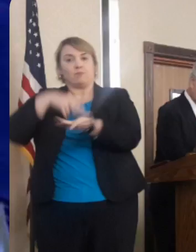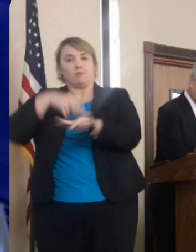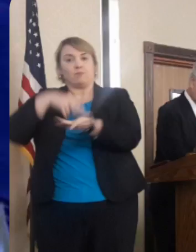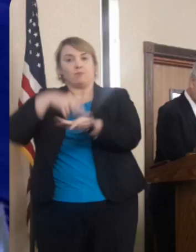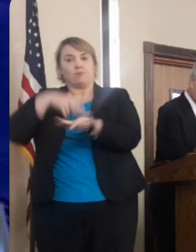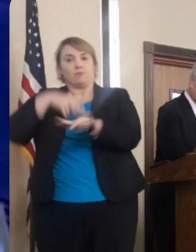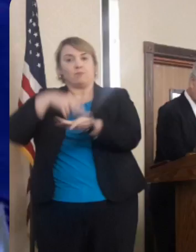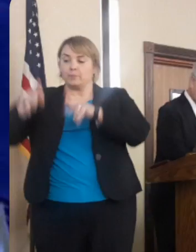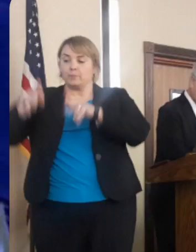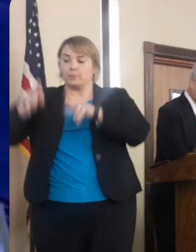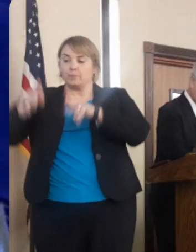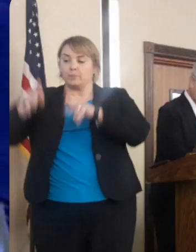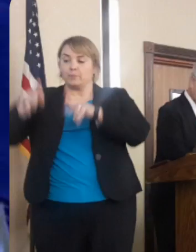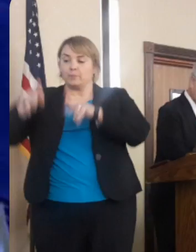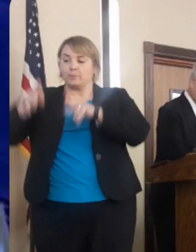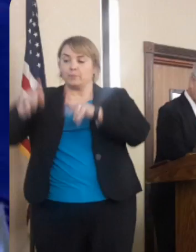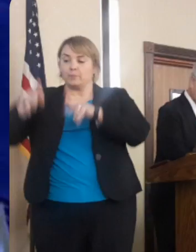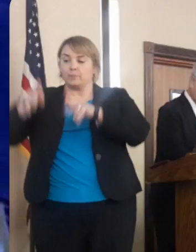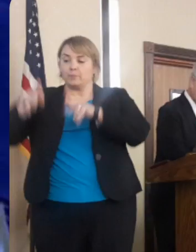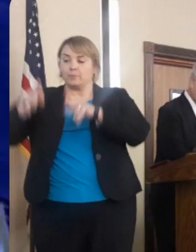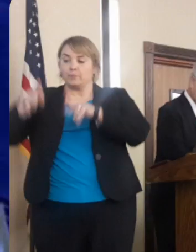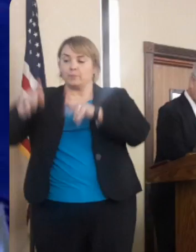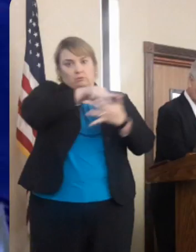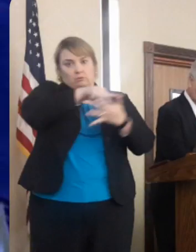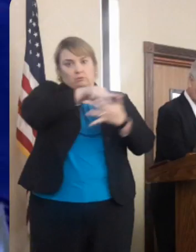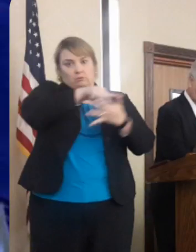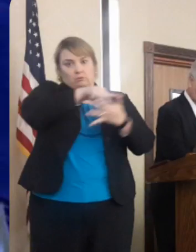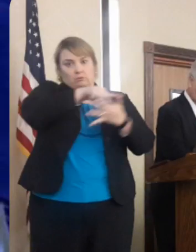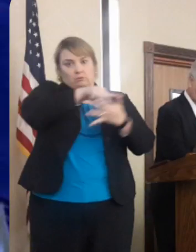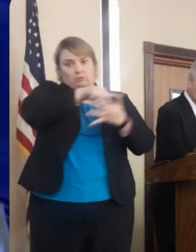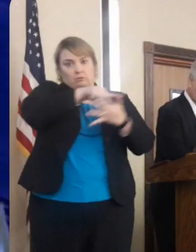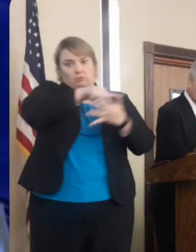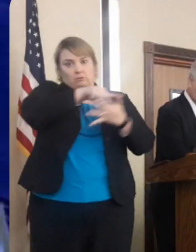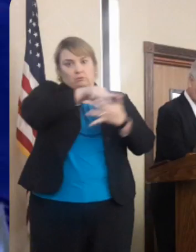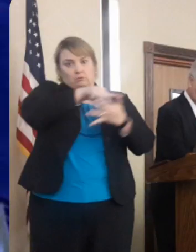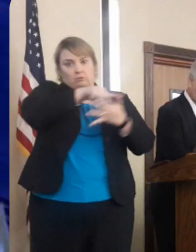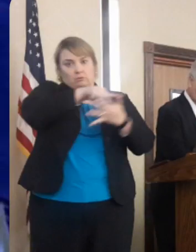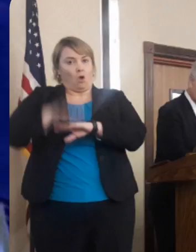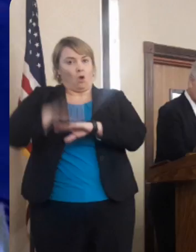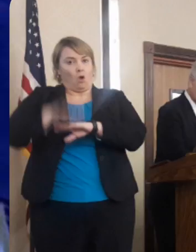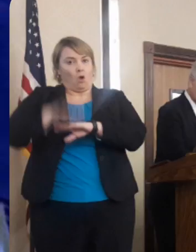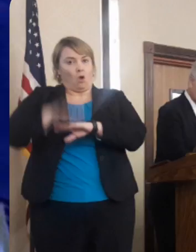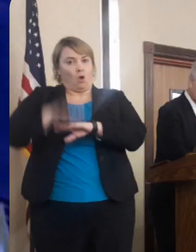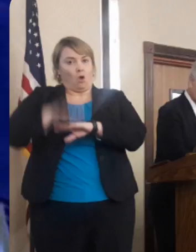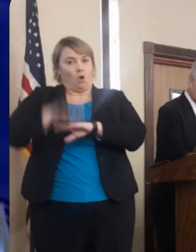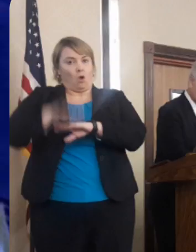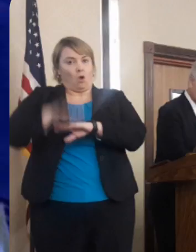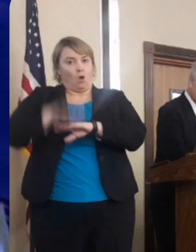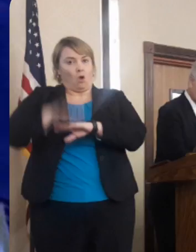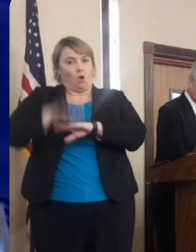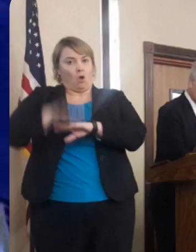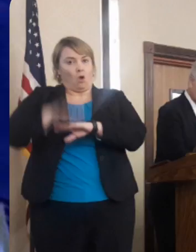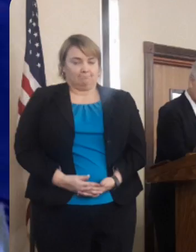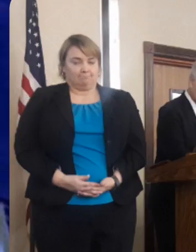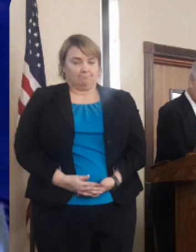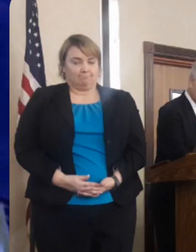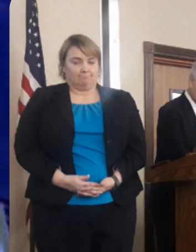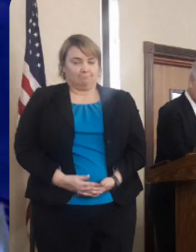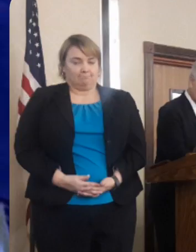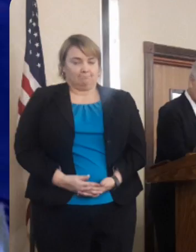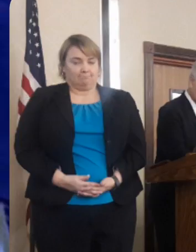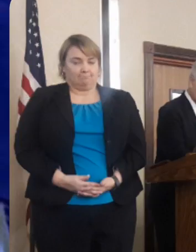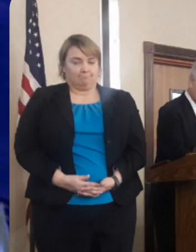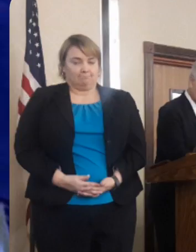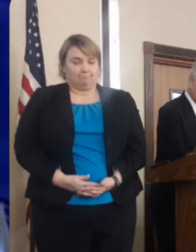be on the committee. So therefore, I would ask that this body vote against striking